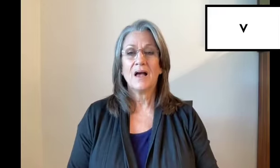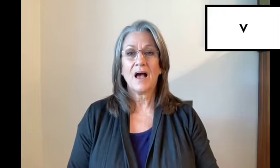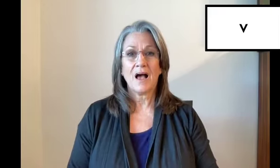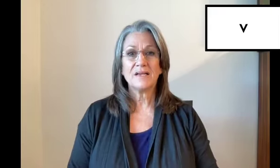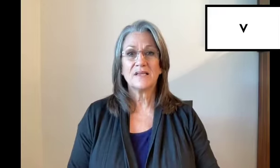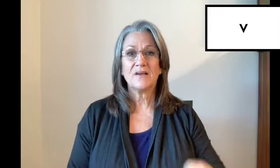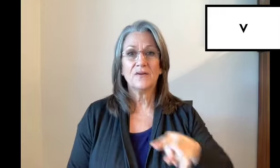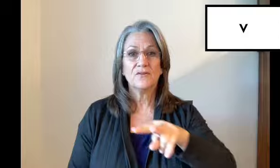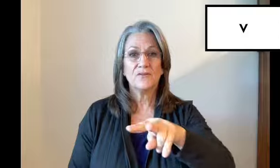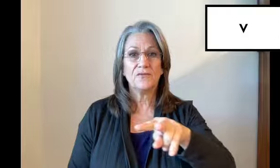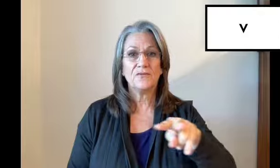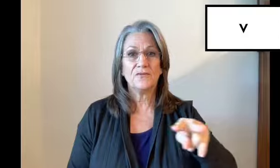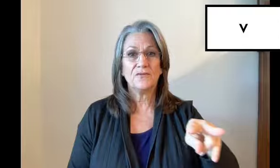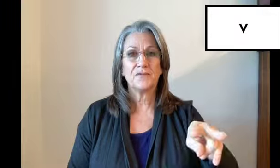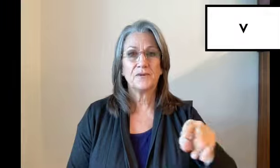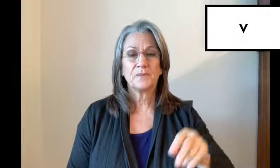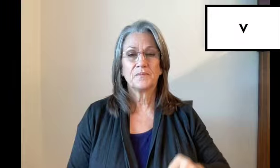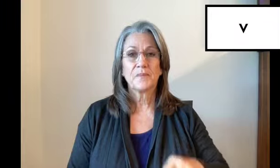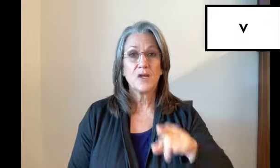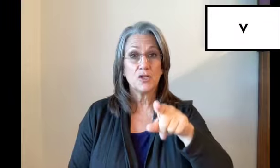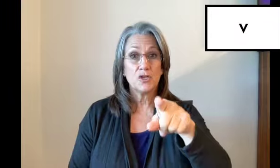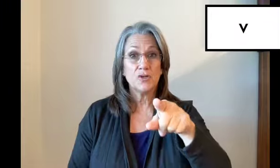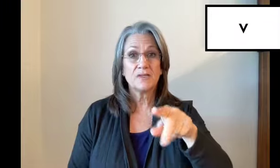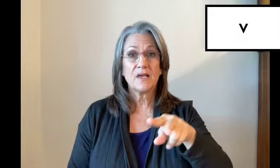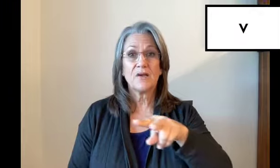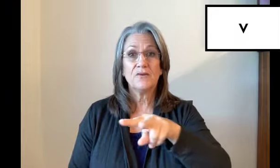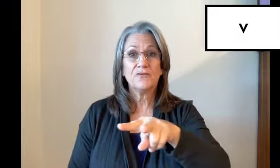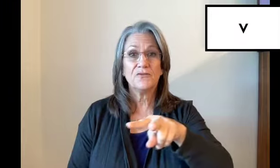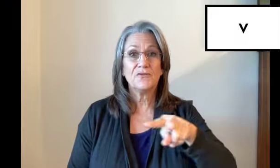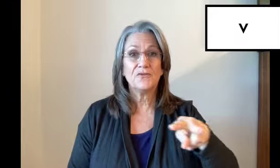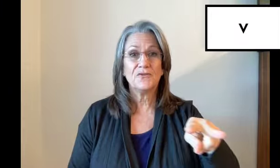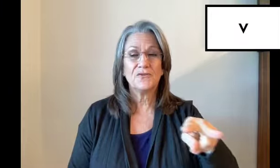I say v. You say v.